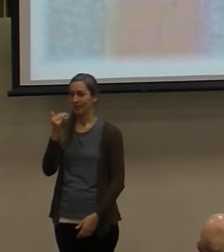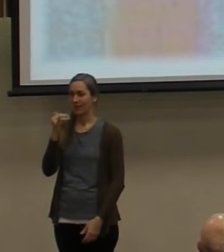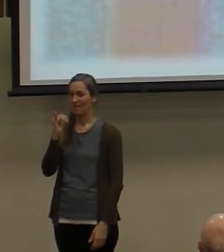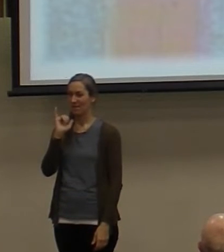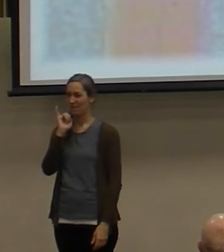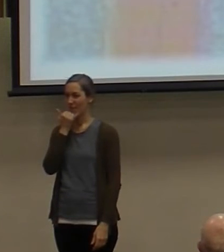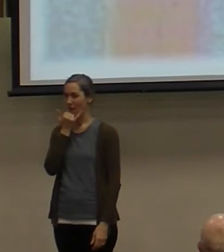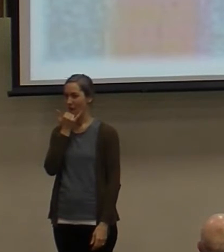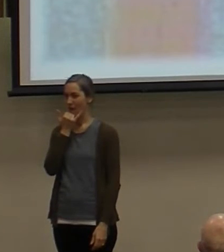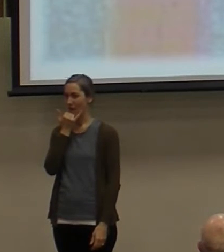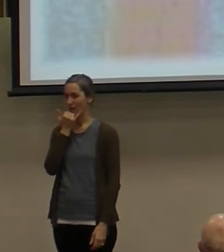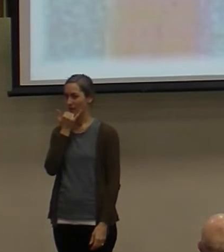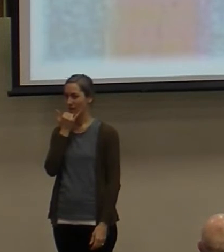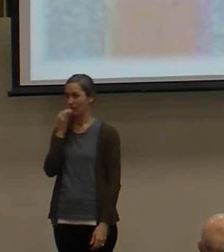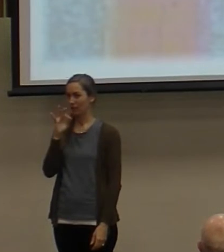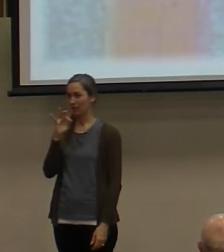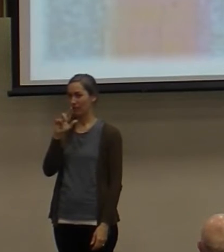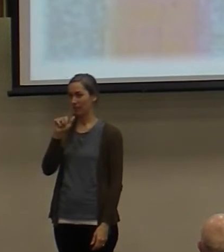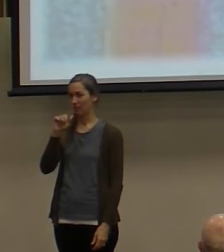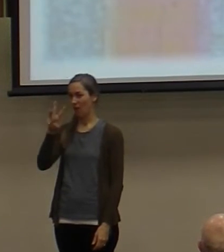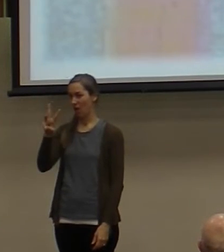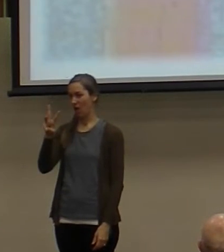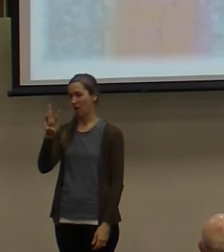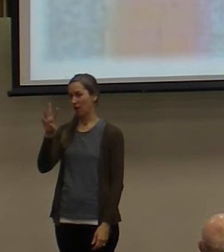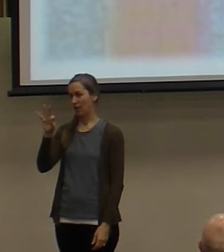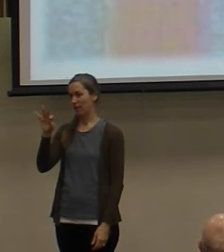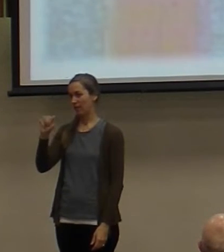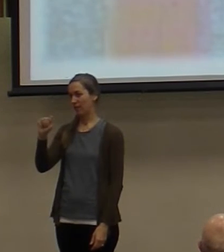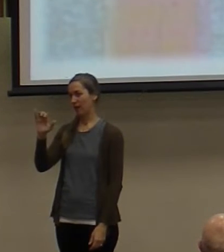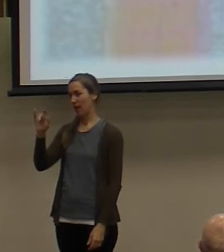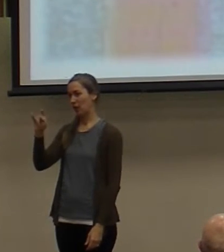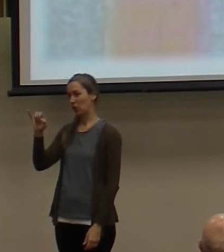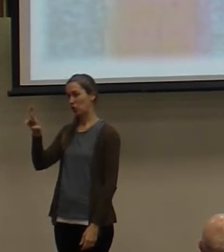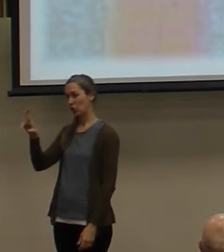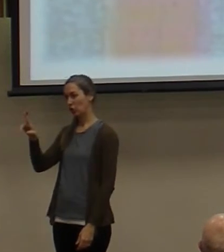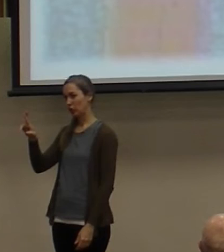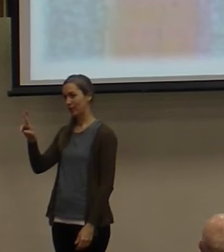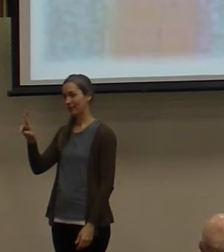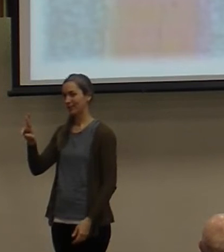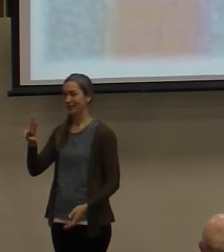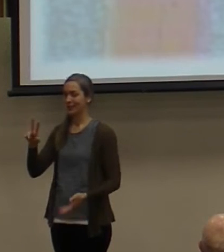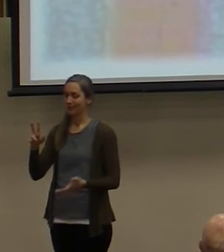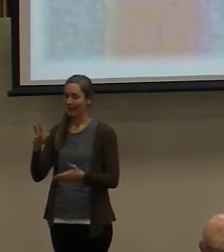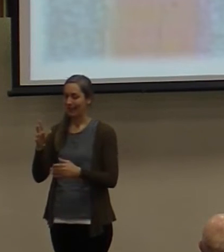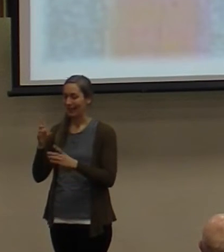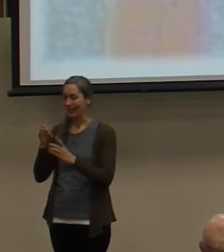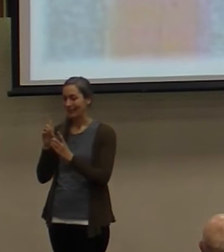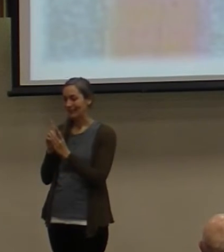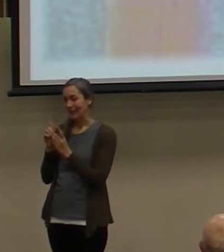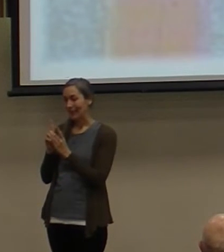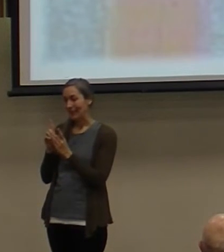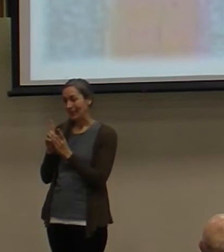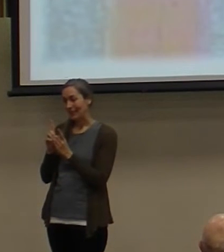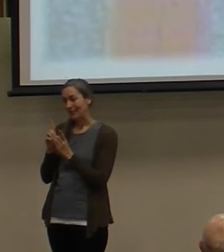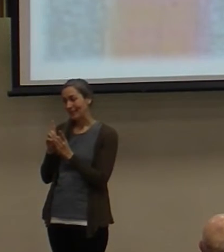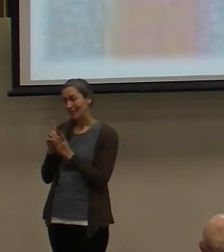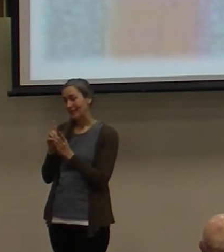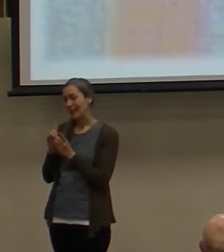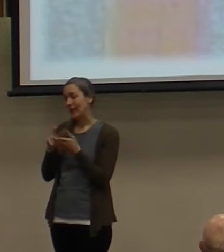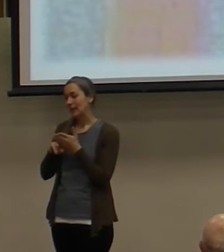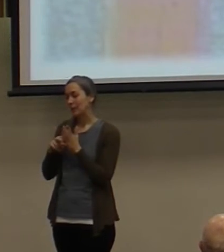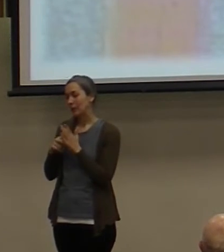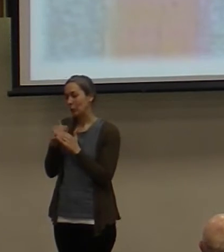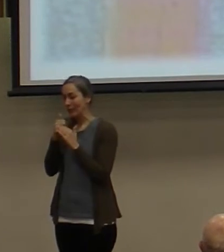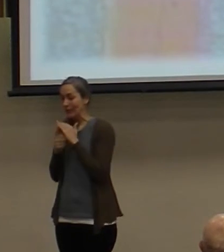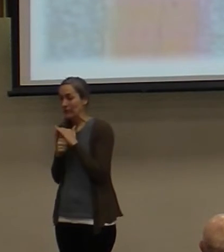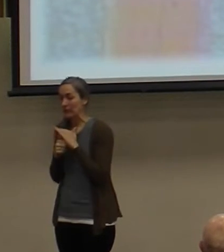I've said it before that dating is often meant to conceal rather than reveal. Some of us are saying, well, that didn't sound